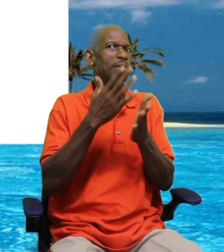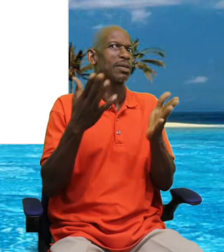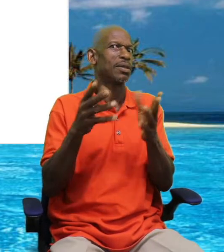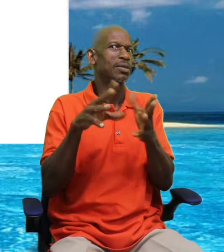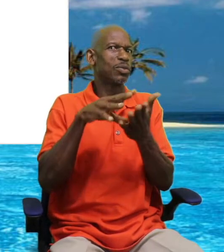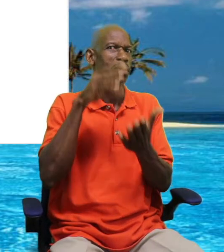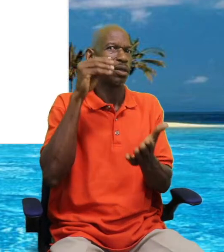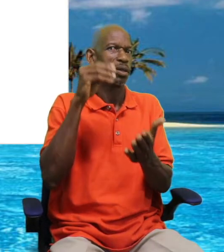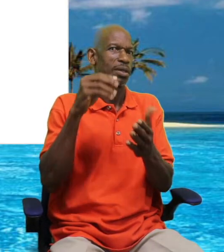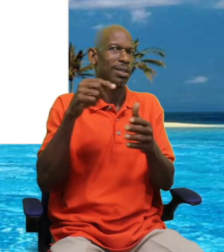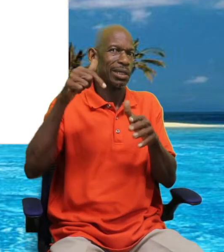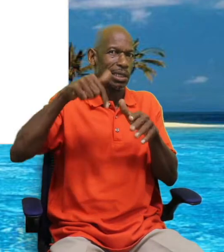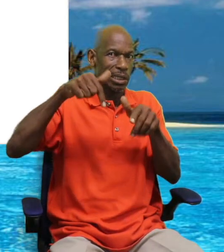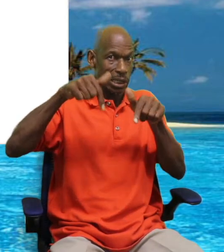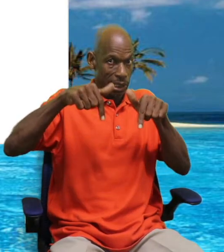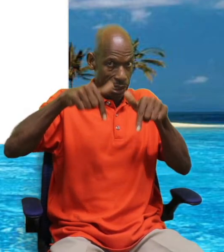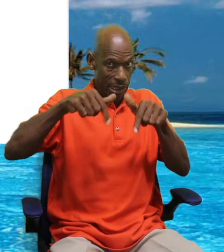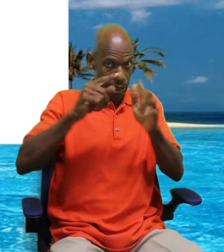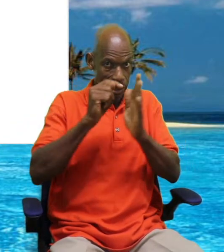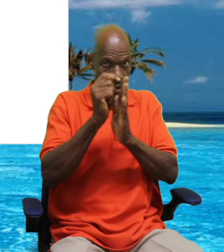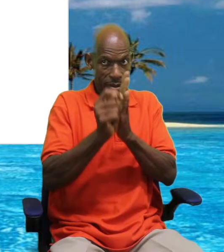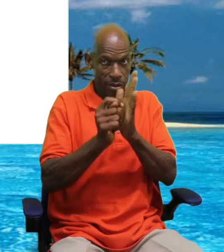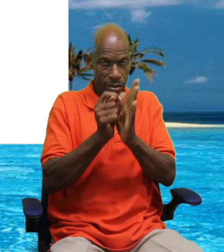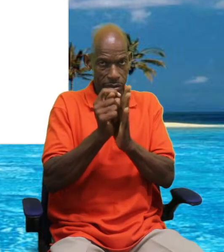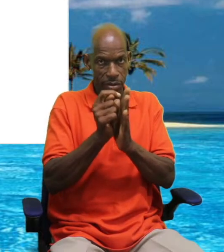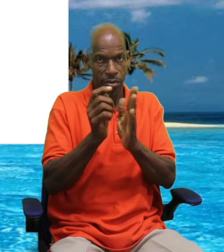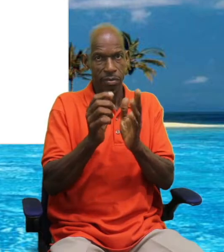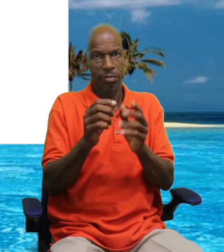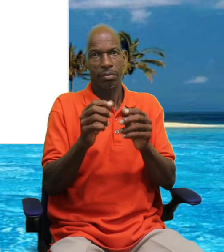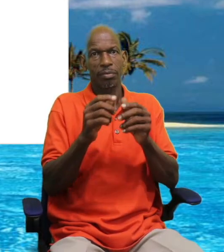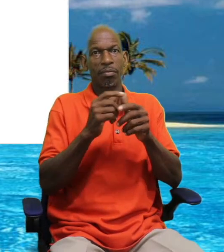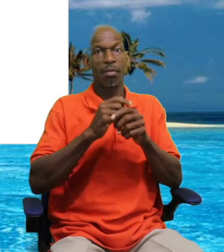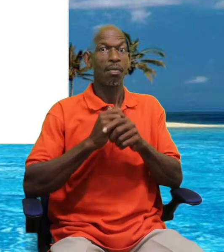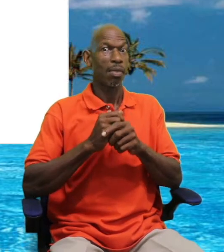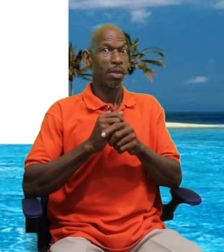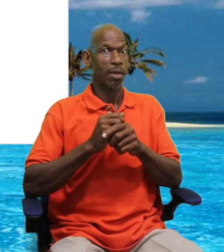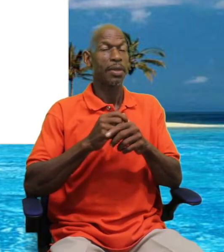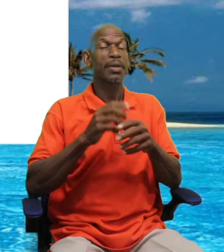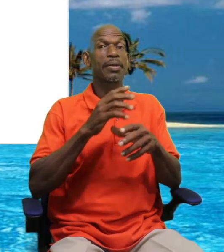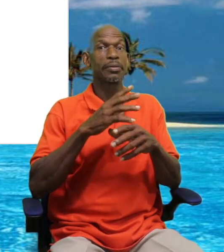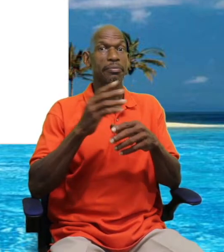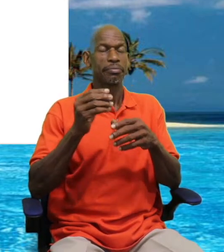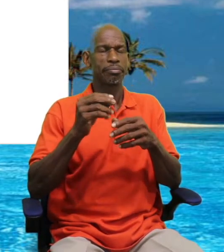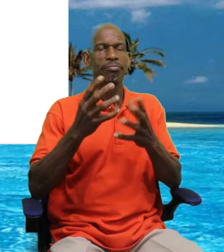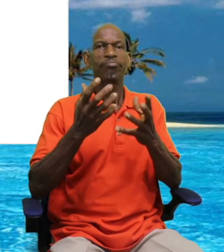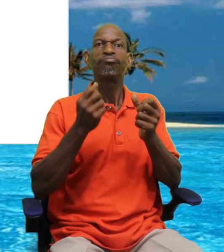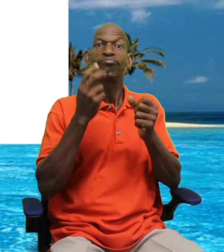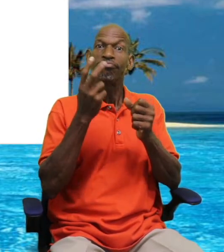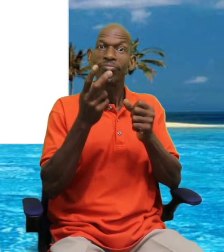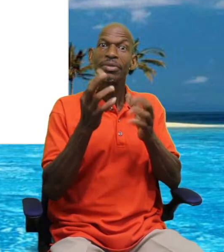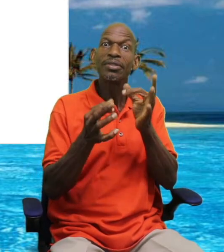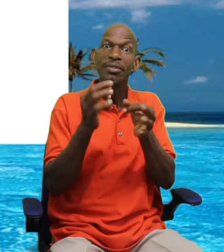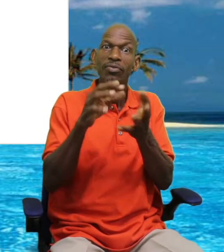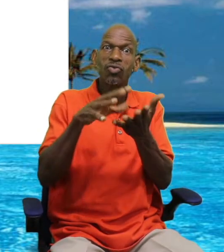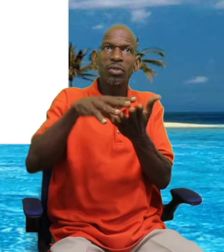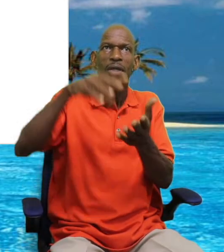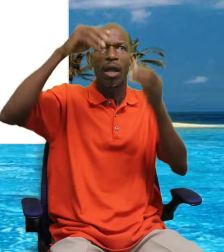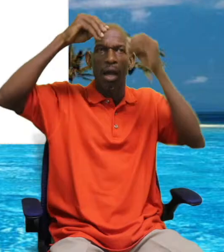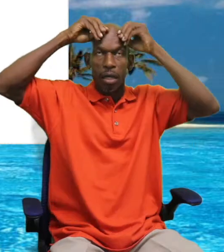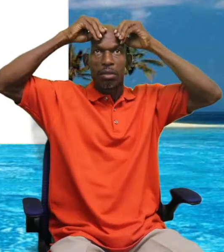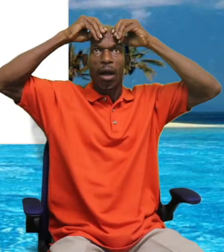revision assessment, not a revision assessment, but an assessment to see how well you all are learning and